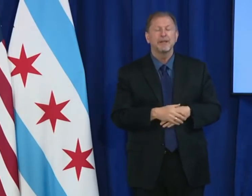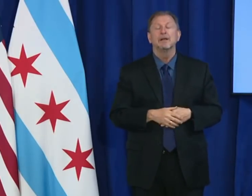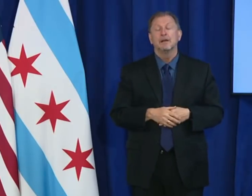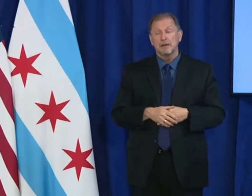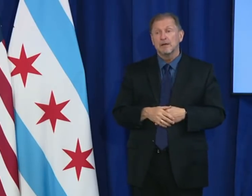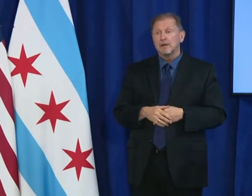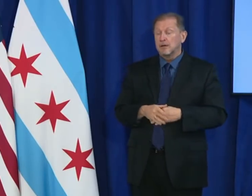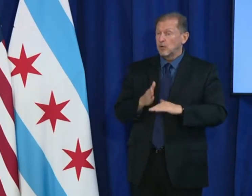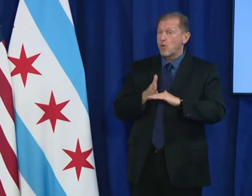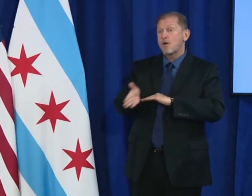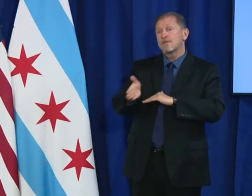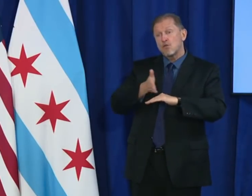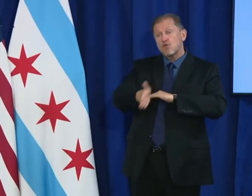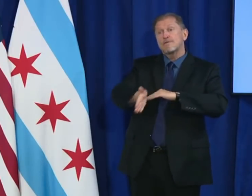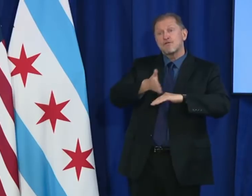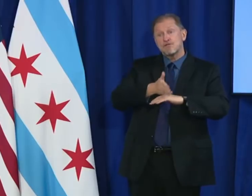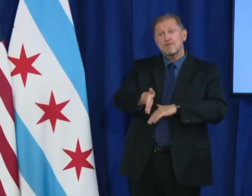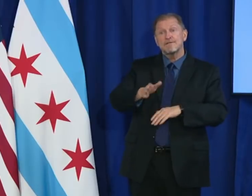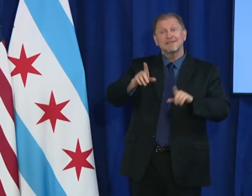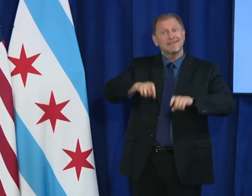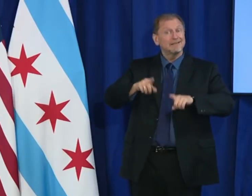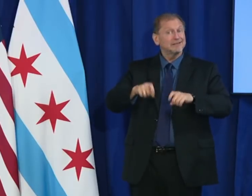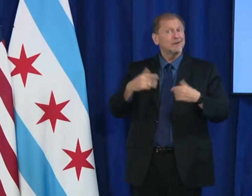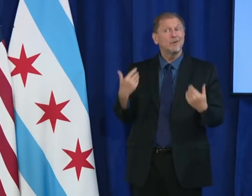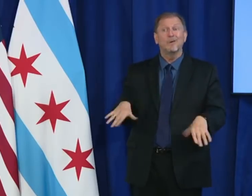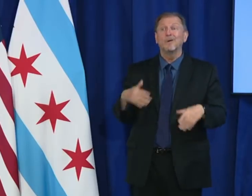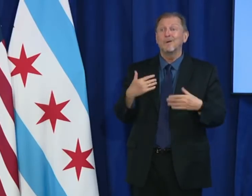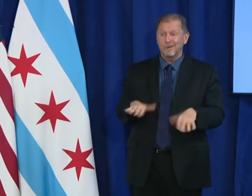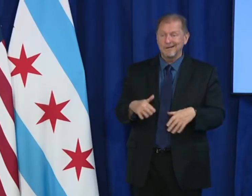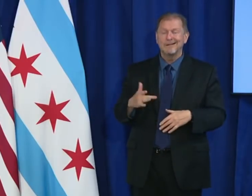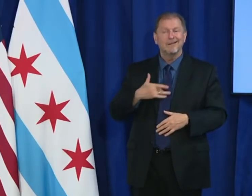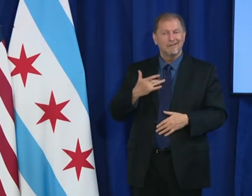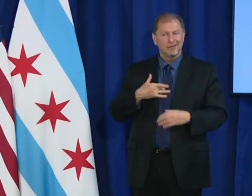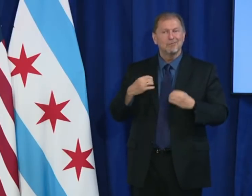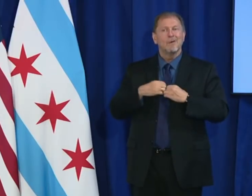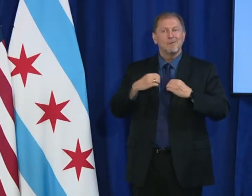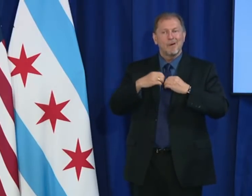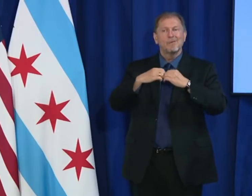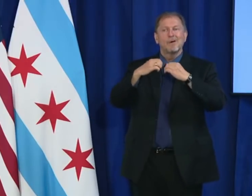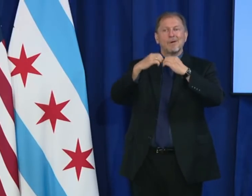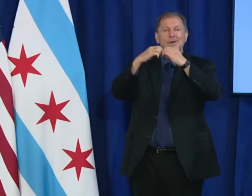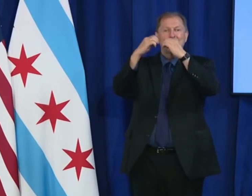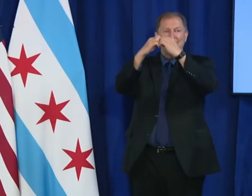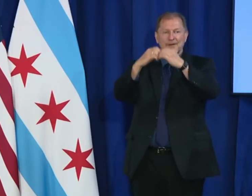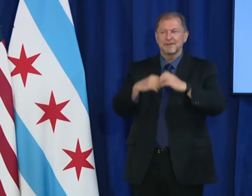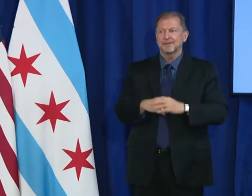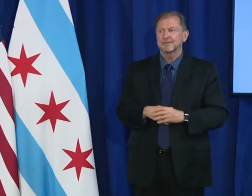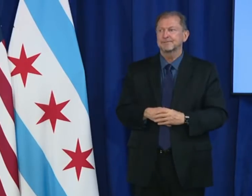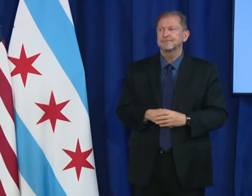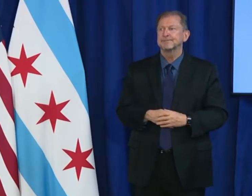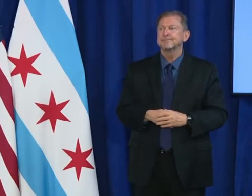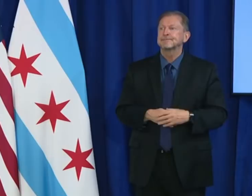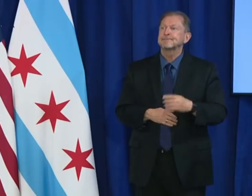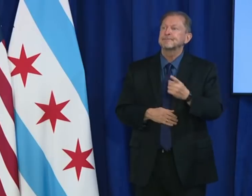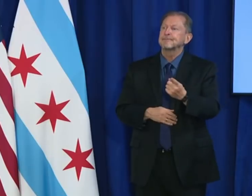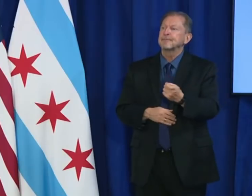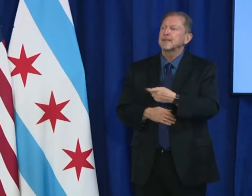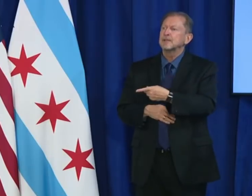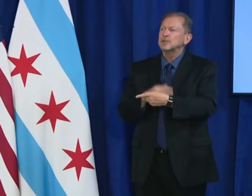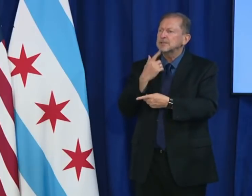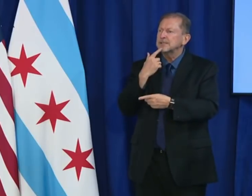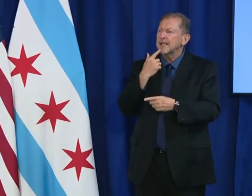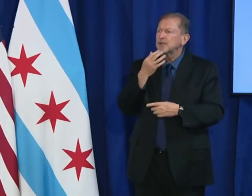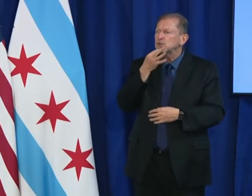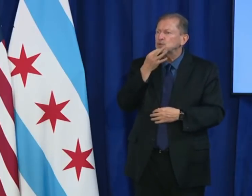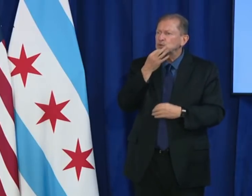records every day for the number of tests we're doing here in Chicago. I expect that number to continue to increase. Now, when you say that you'll have more information very shortly, are we talking